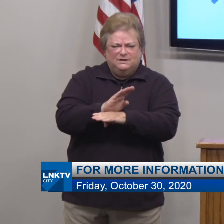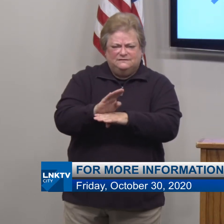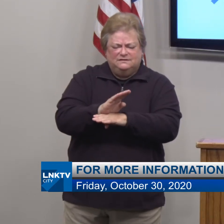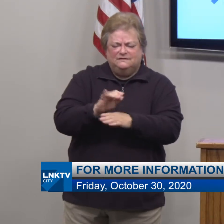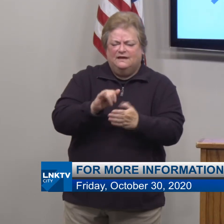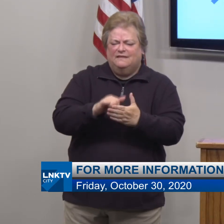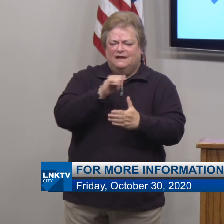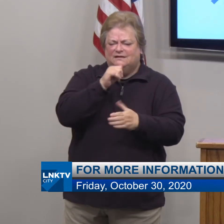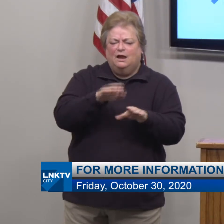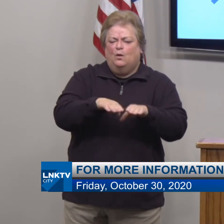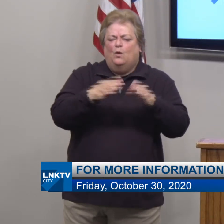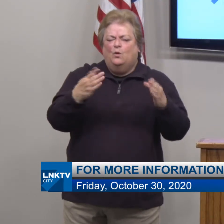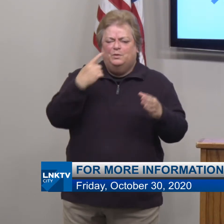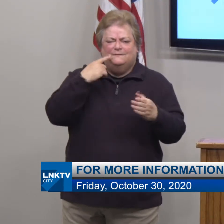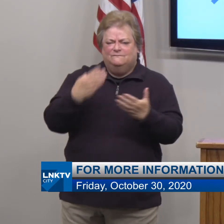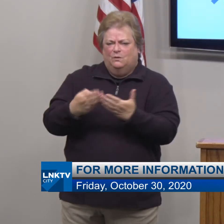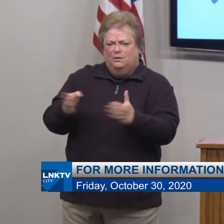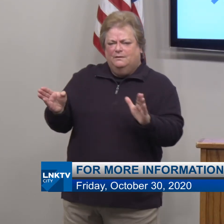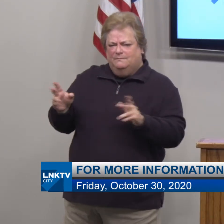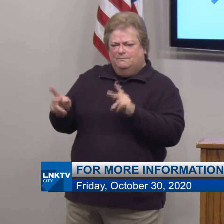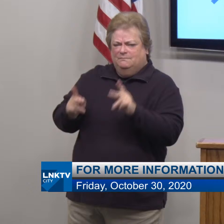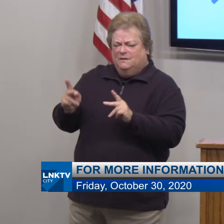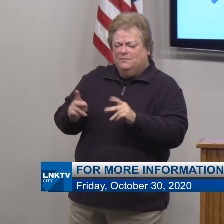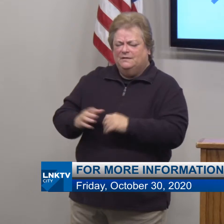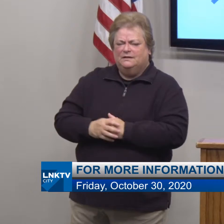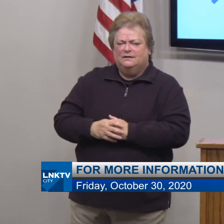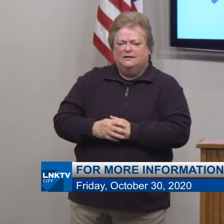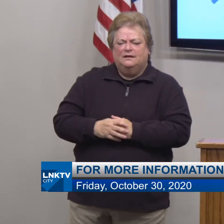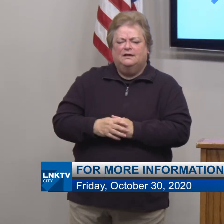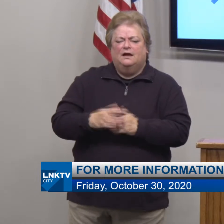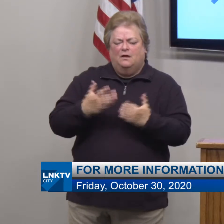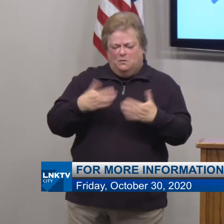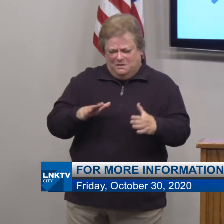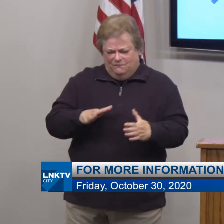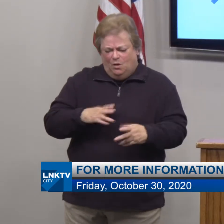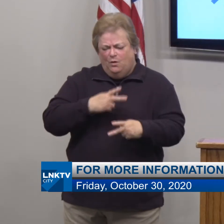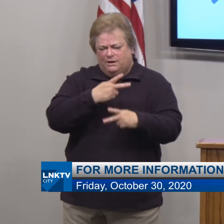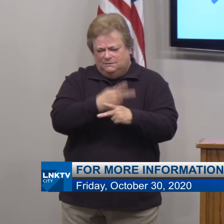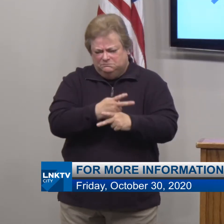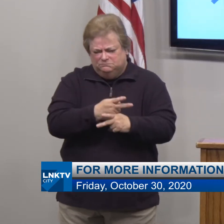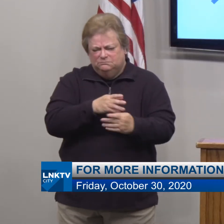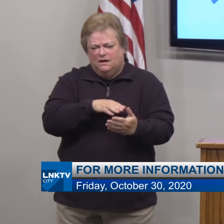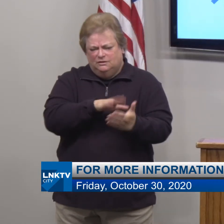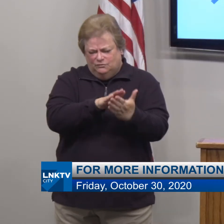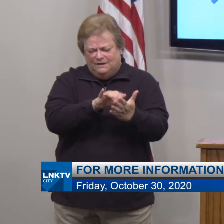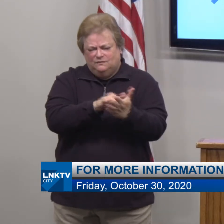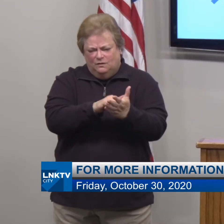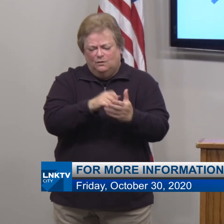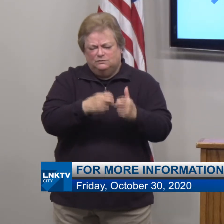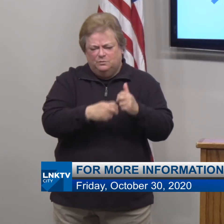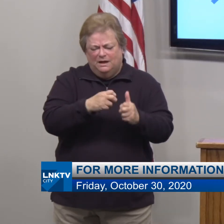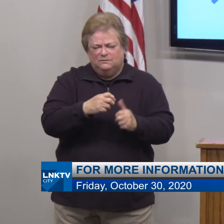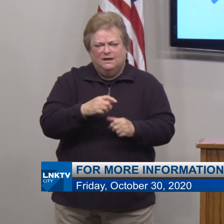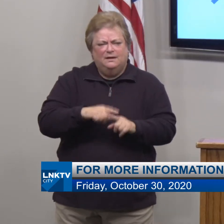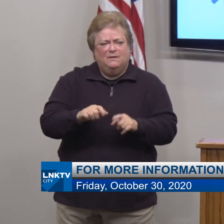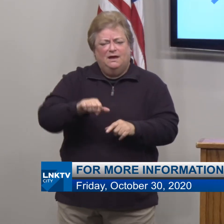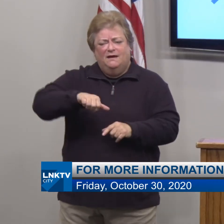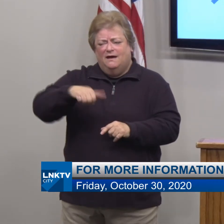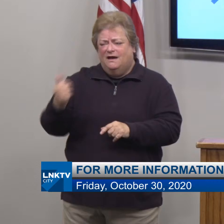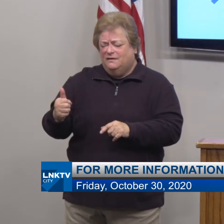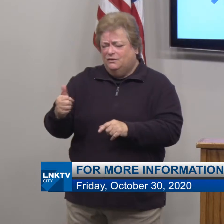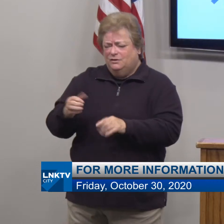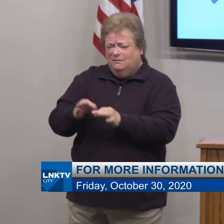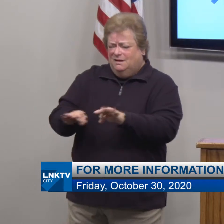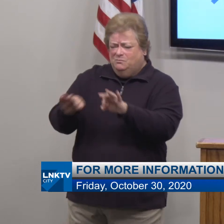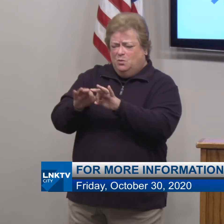to the public, and those have been addressed. We don't have any other major ones right now, but